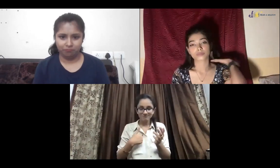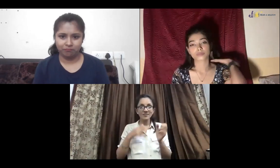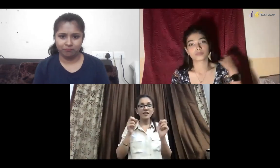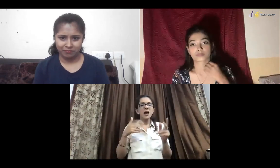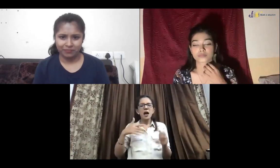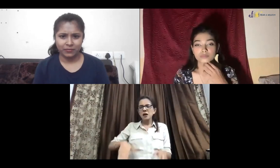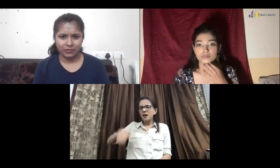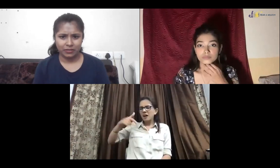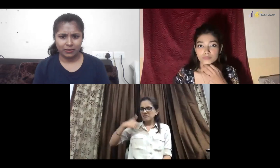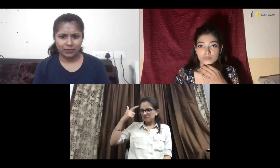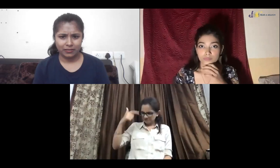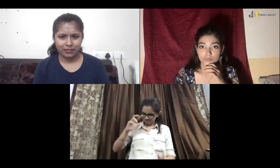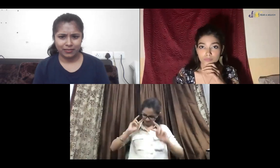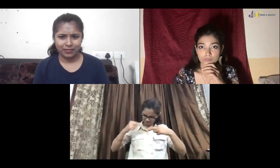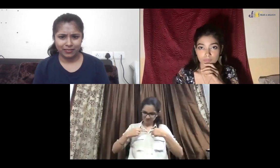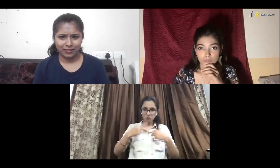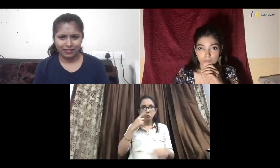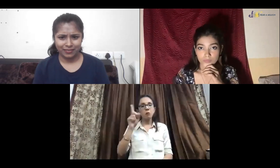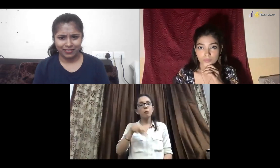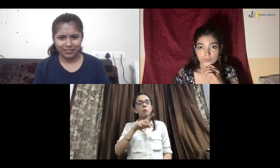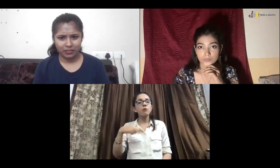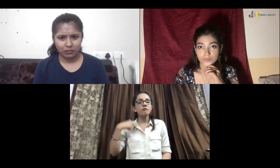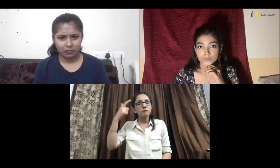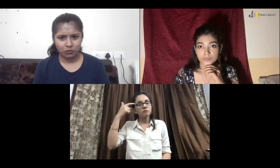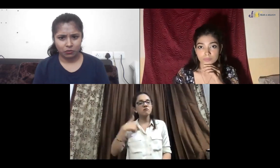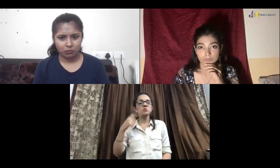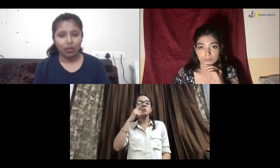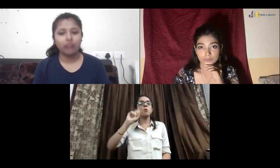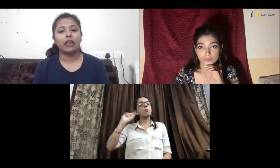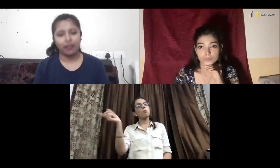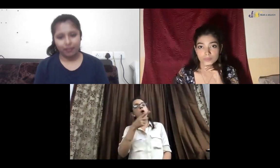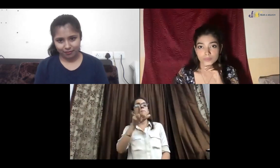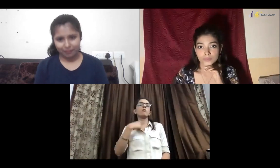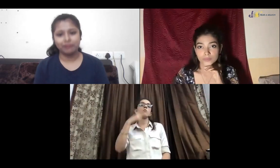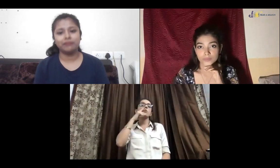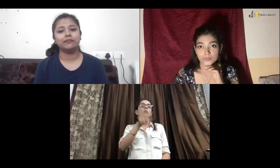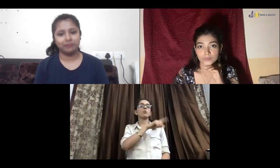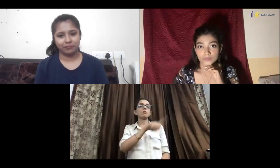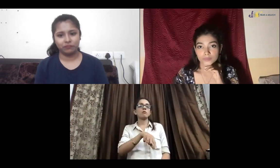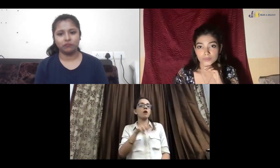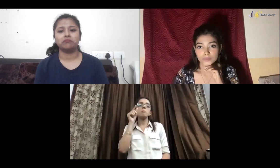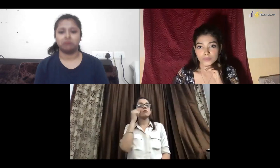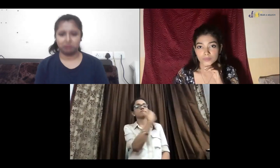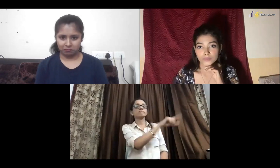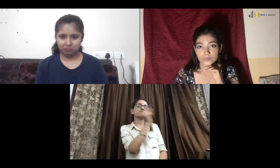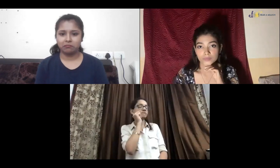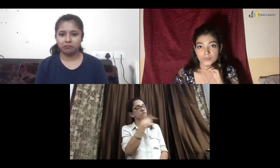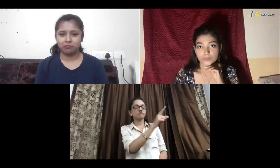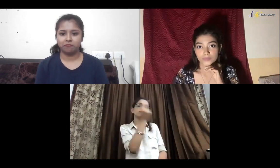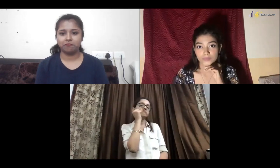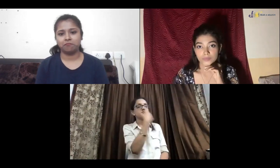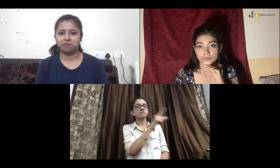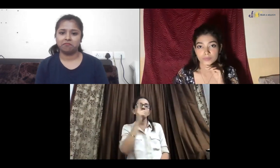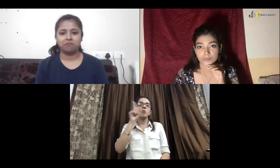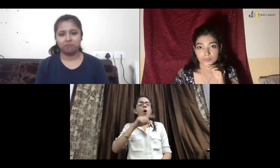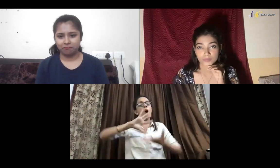I wasn't allowed to wear that clothes. Or I mean, I have been always asked to